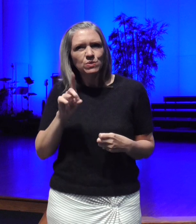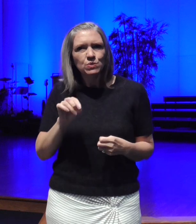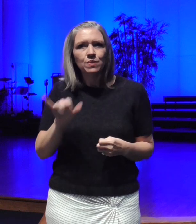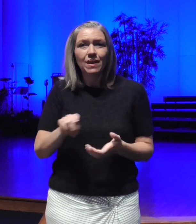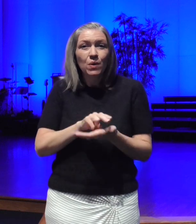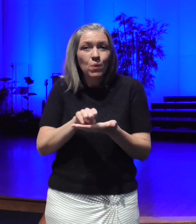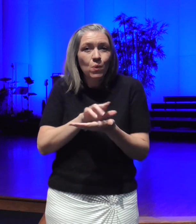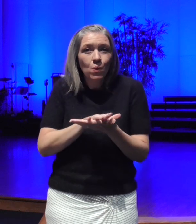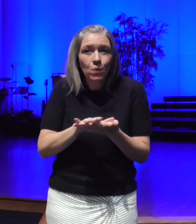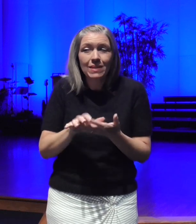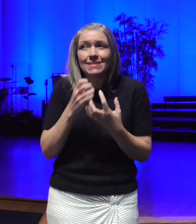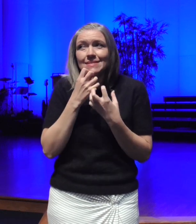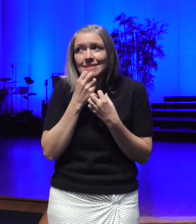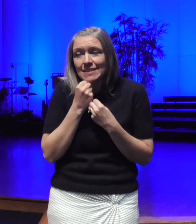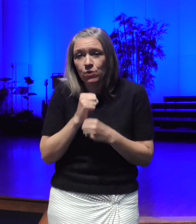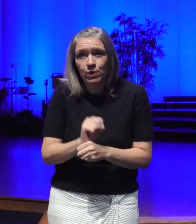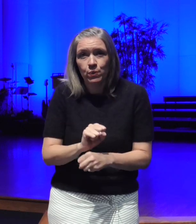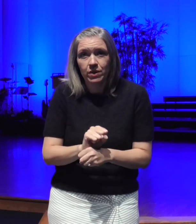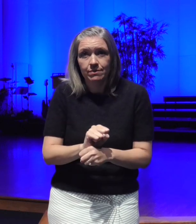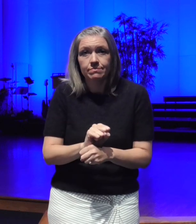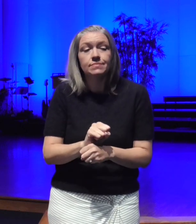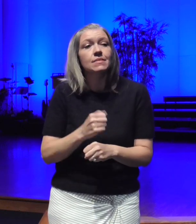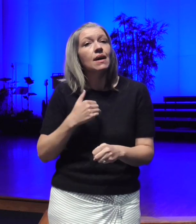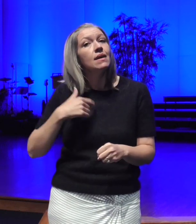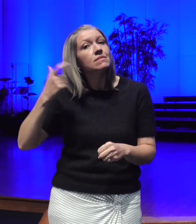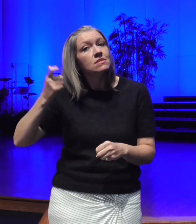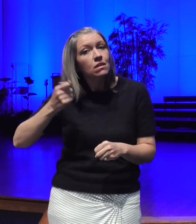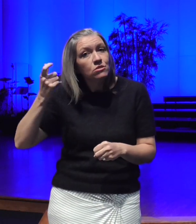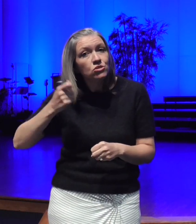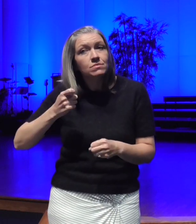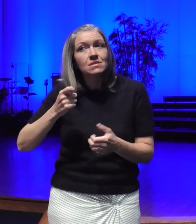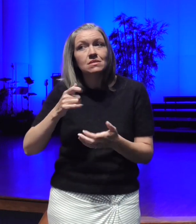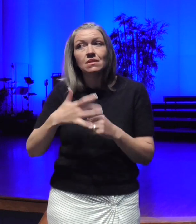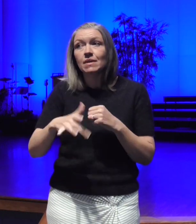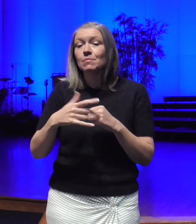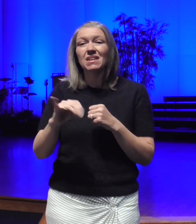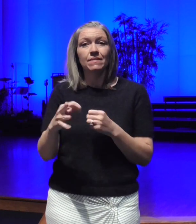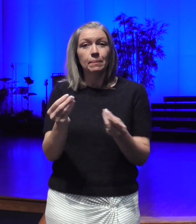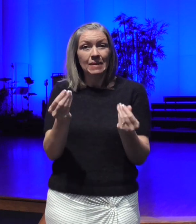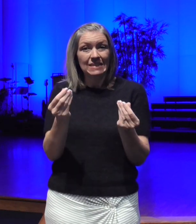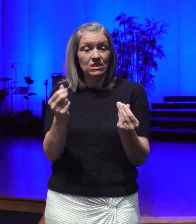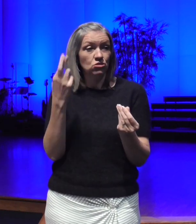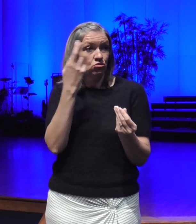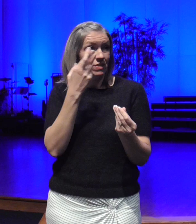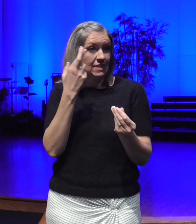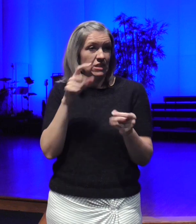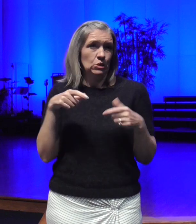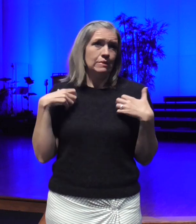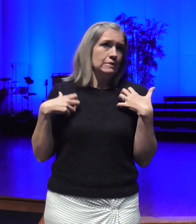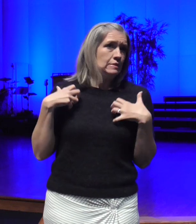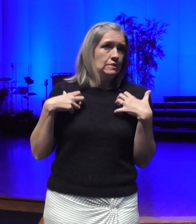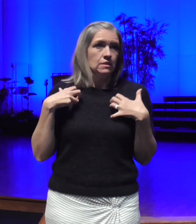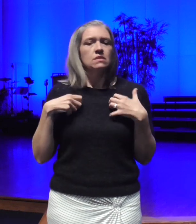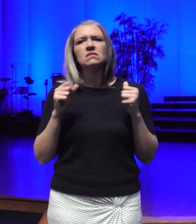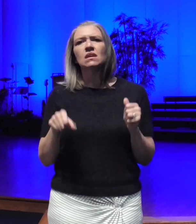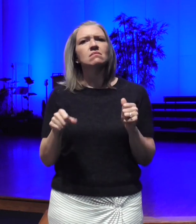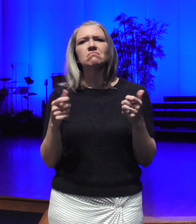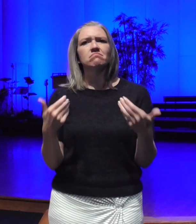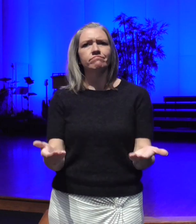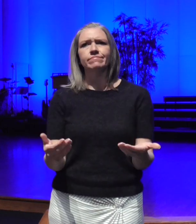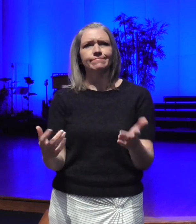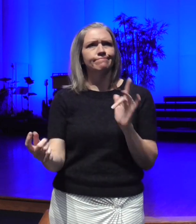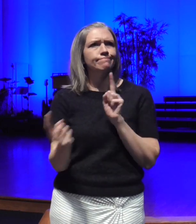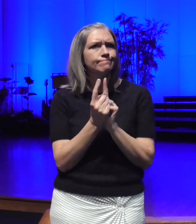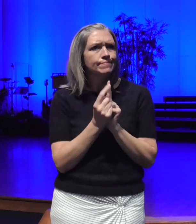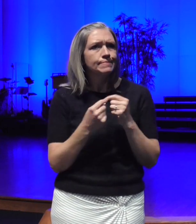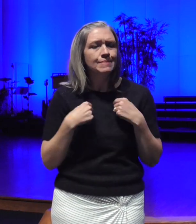And it is holy sacred work. I do have scholarships still, so if you're letting money keep you from being with us, you can just let that go and talk